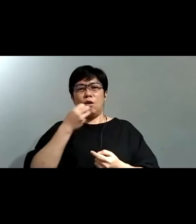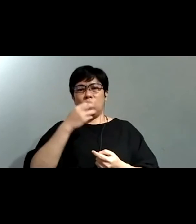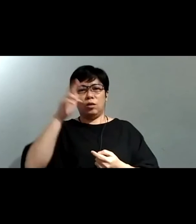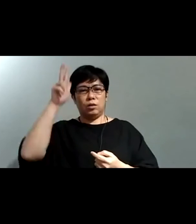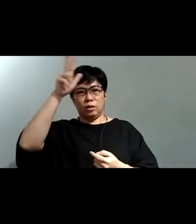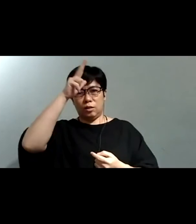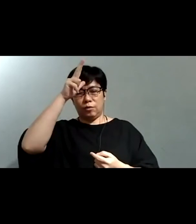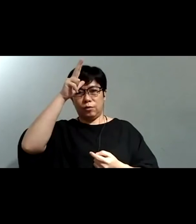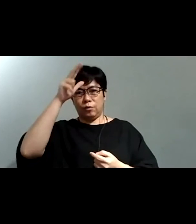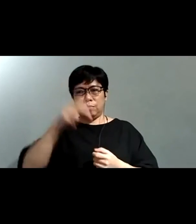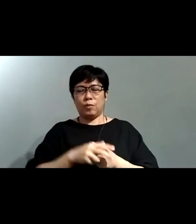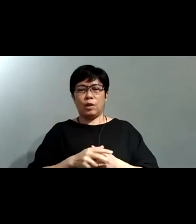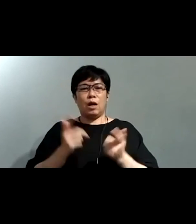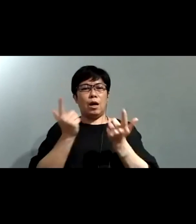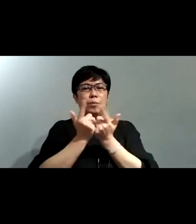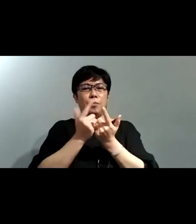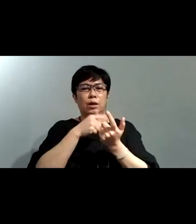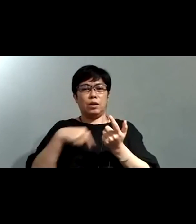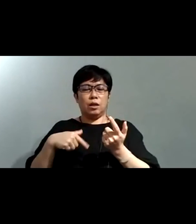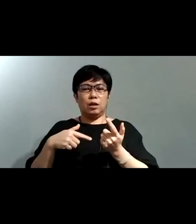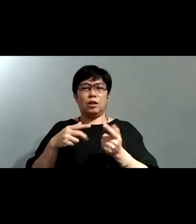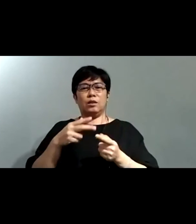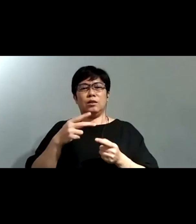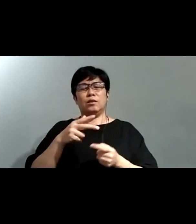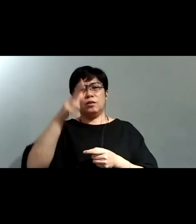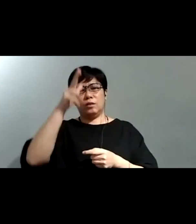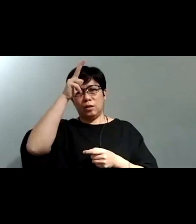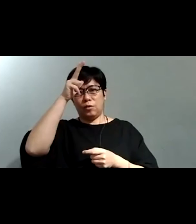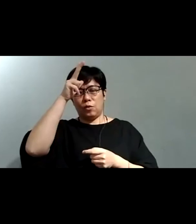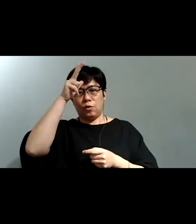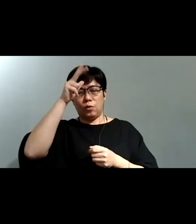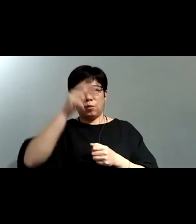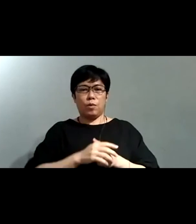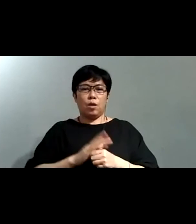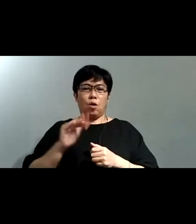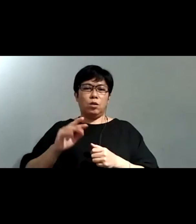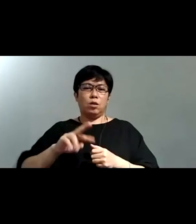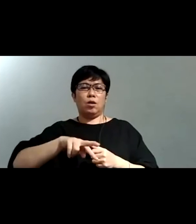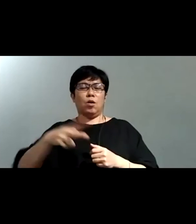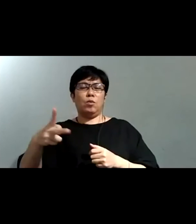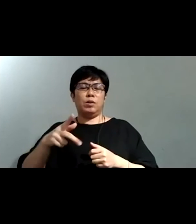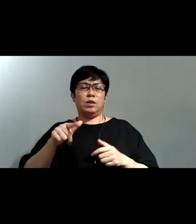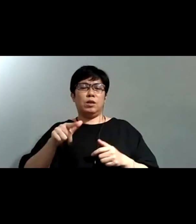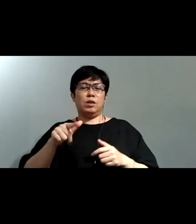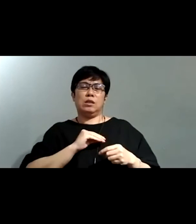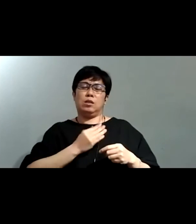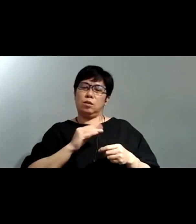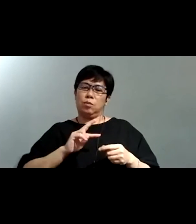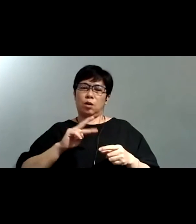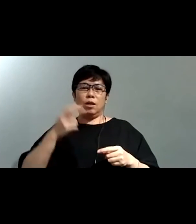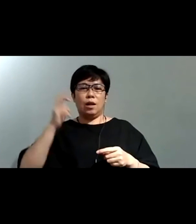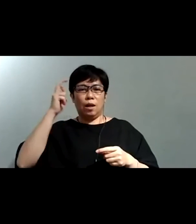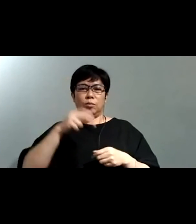Beijing can have a mindset change when they reveal our